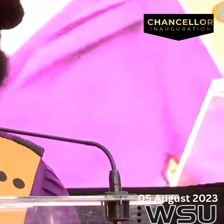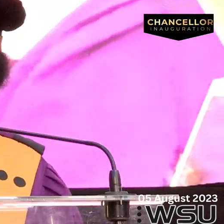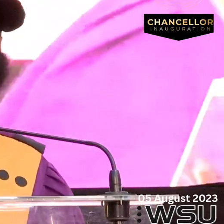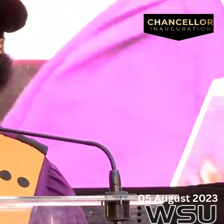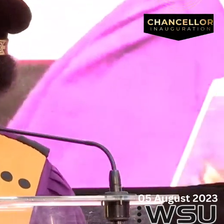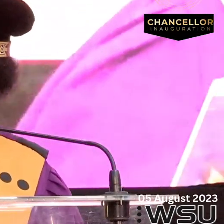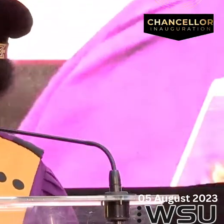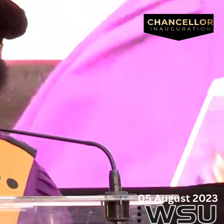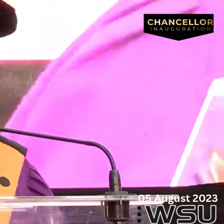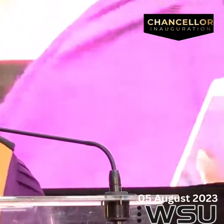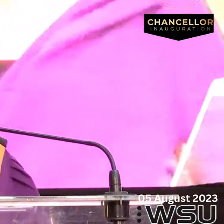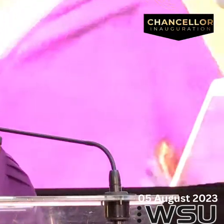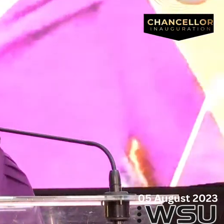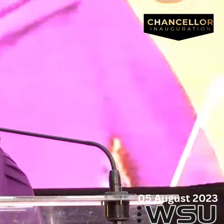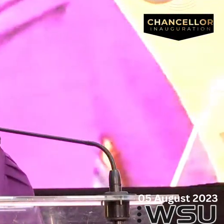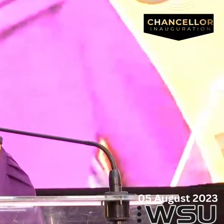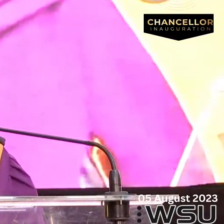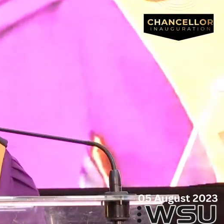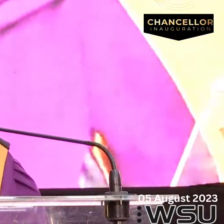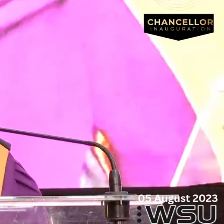nje.